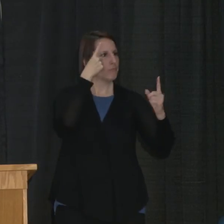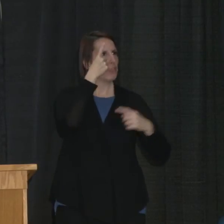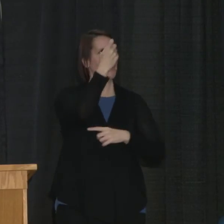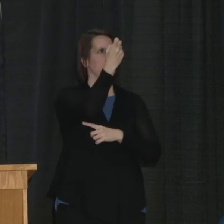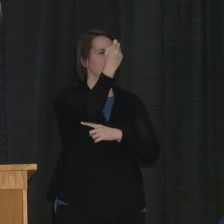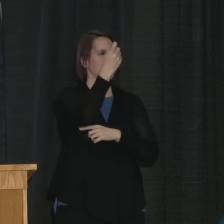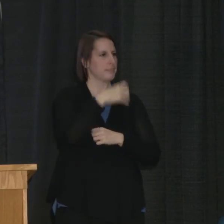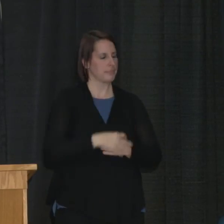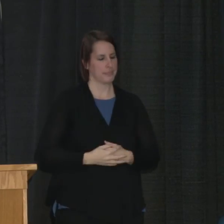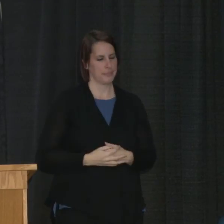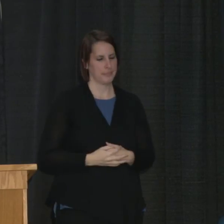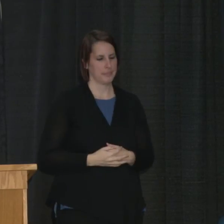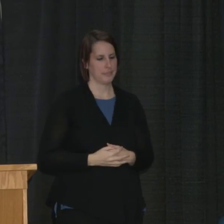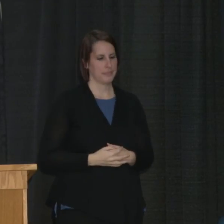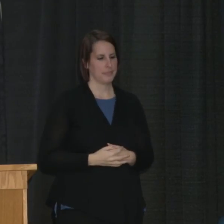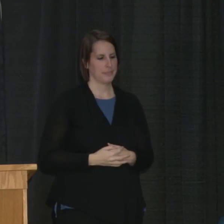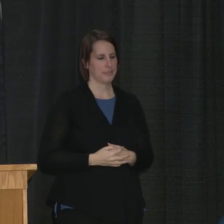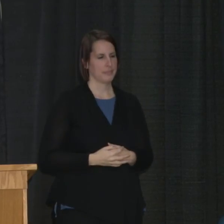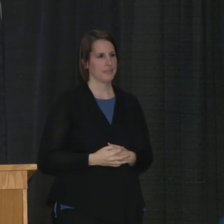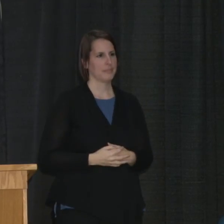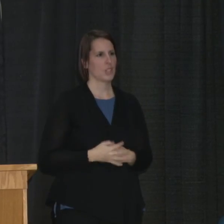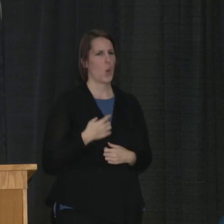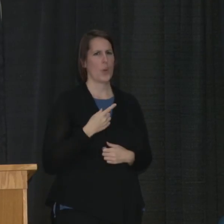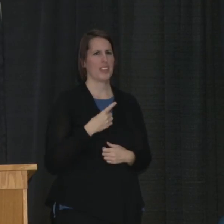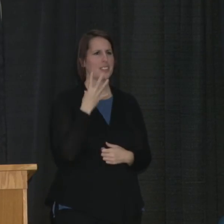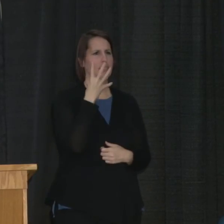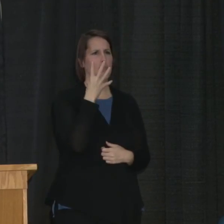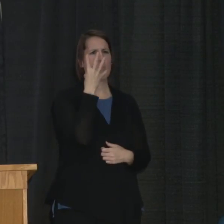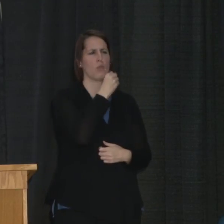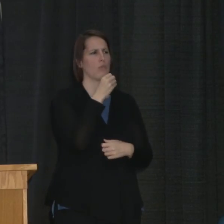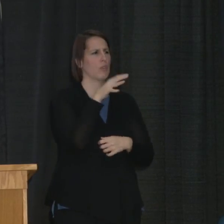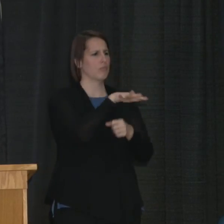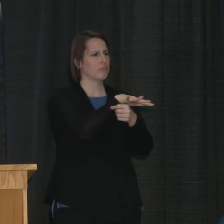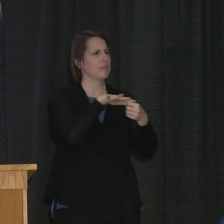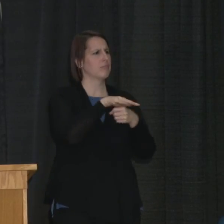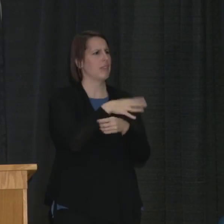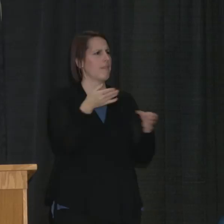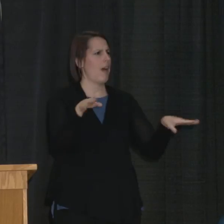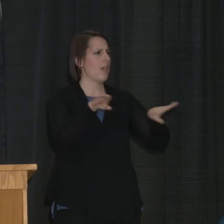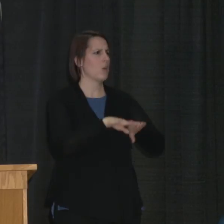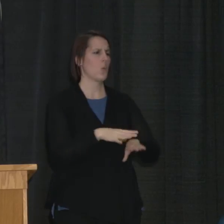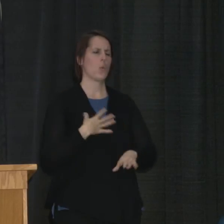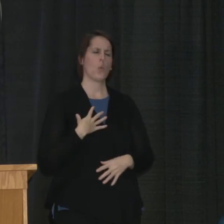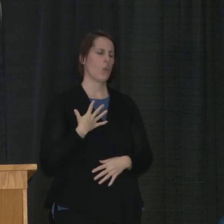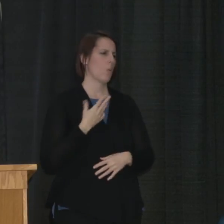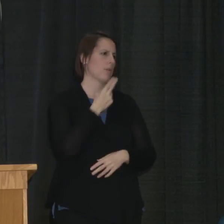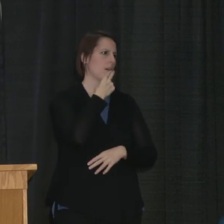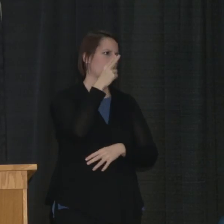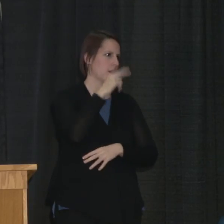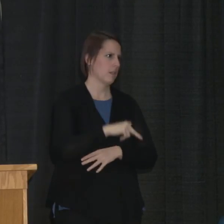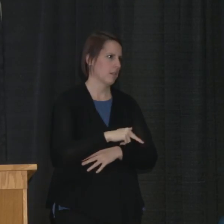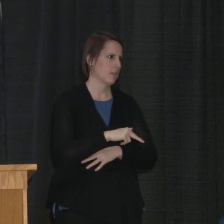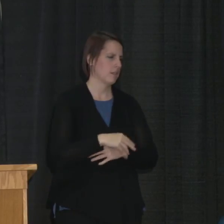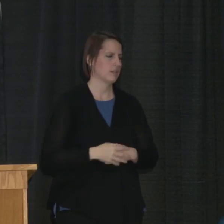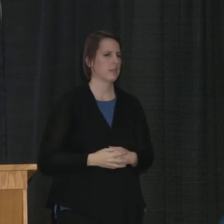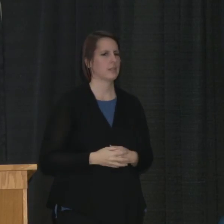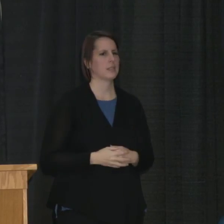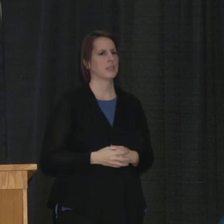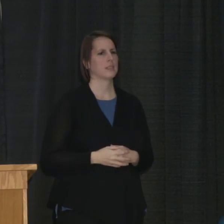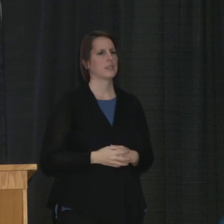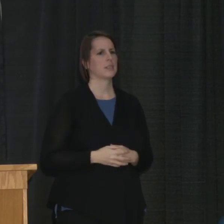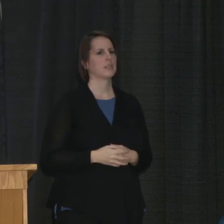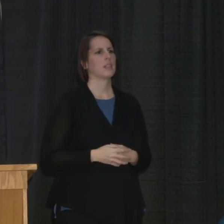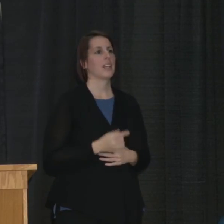We've had the luxury of attending school in the beautiful Annapolis Valley. Many of us have benefited on hard days from going to the